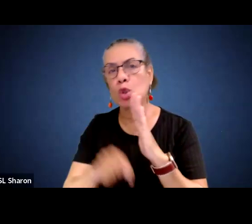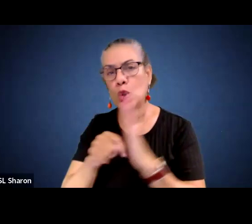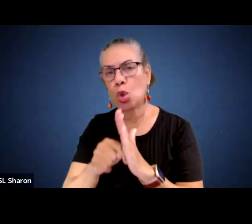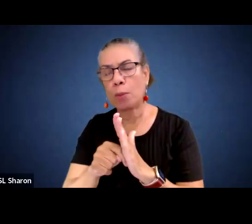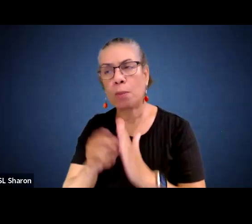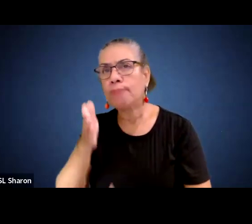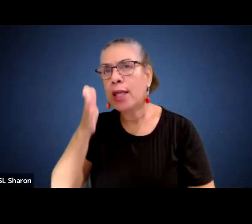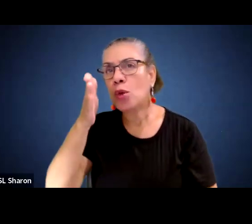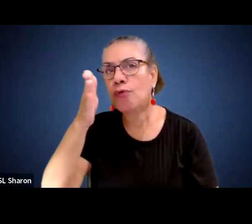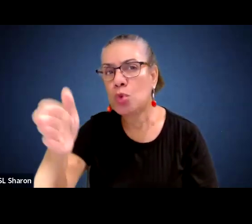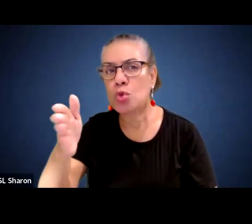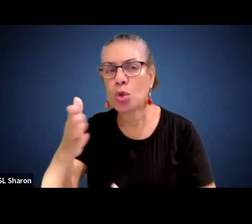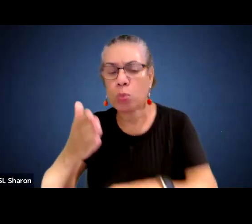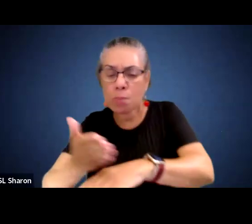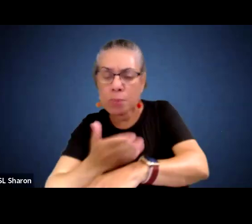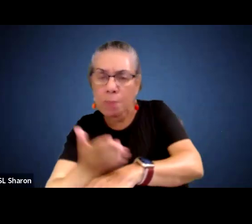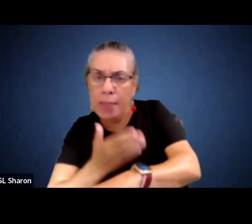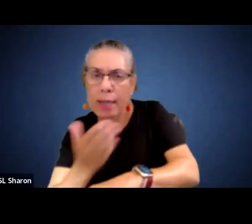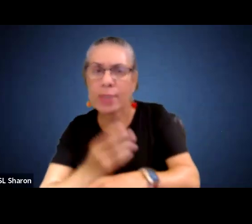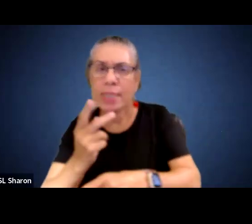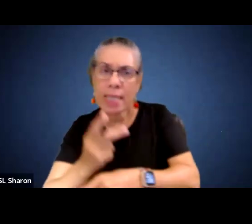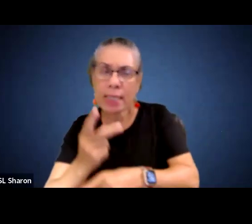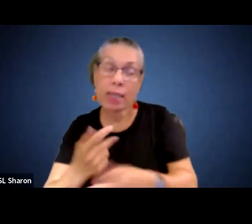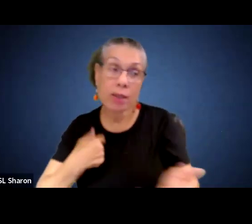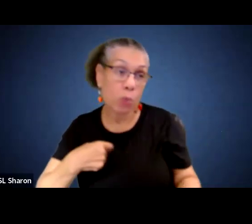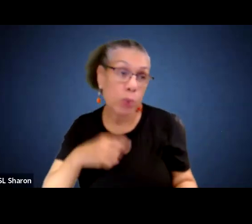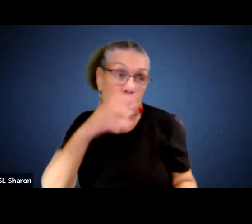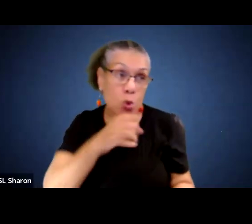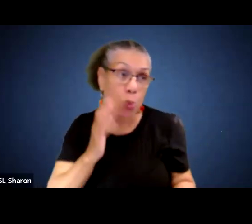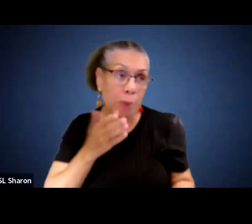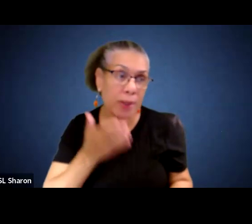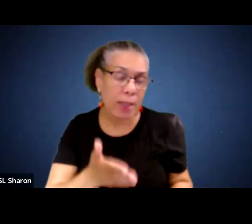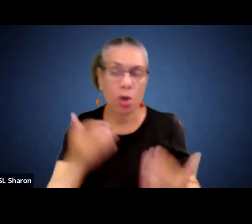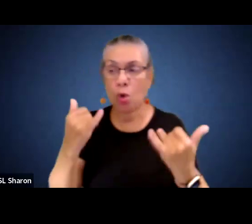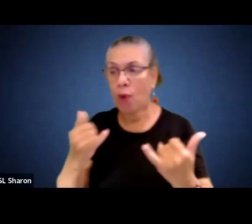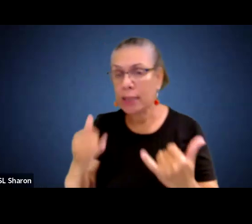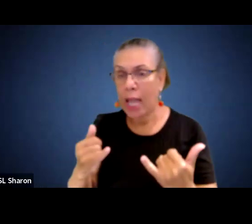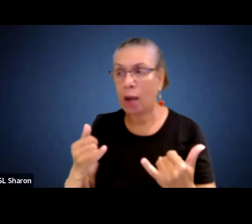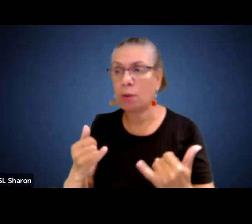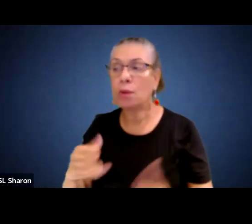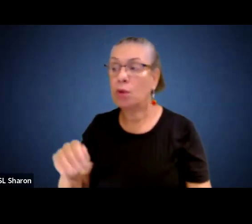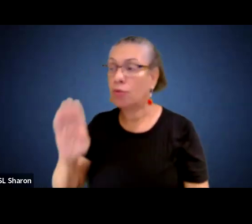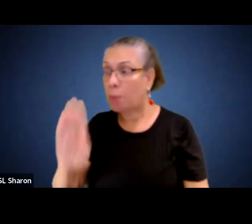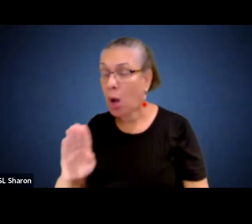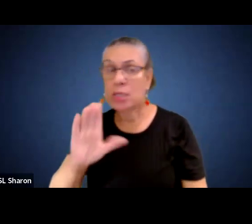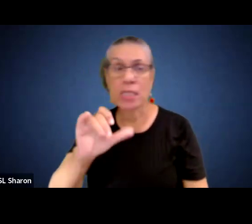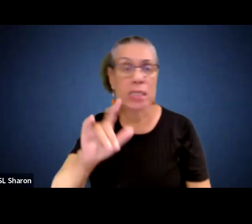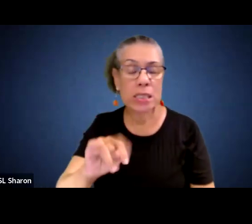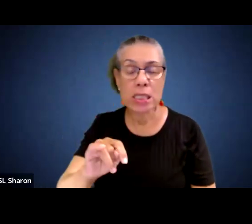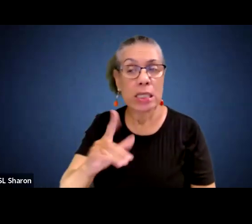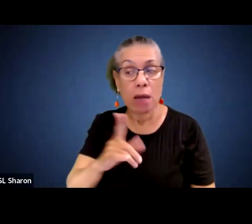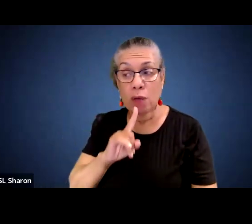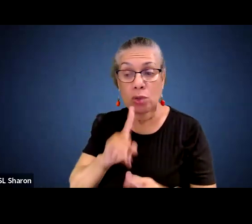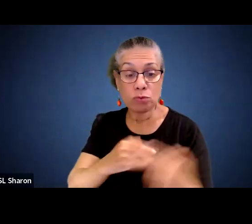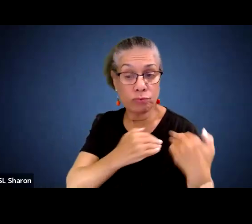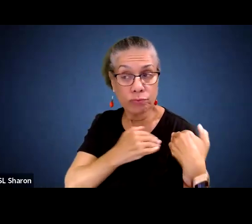for both day-to-day and other large events that we assume are going to be there. But so far, Boston Unity Partners and the city have been incredibly responsive and